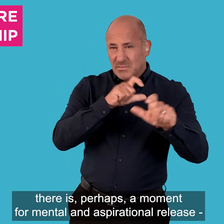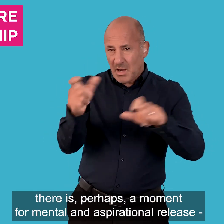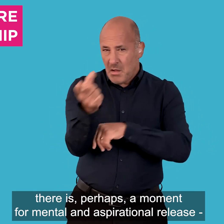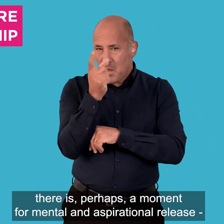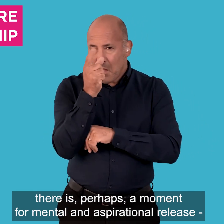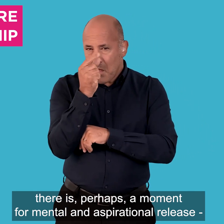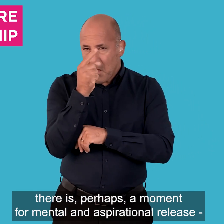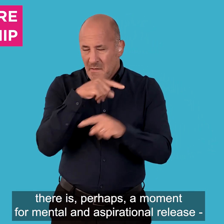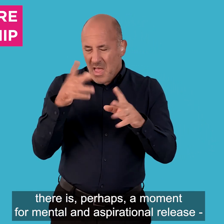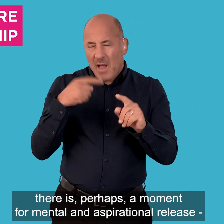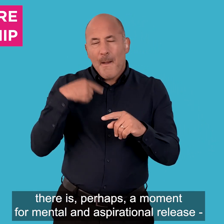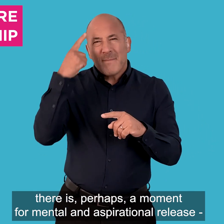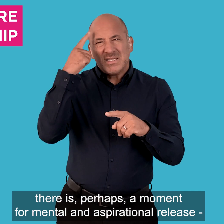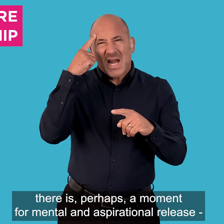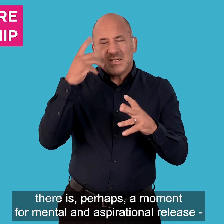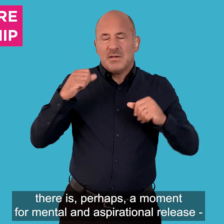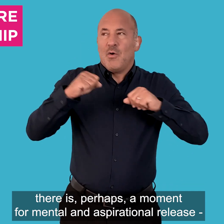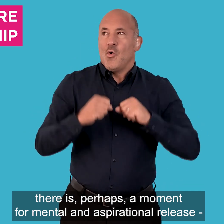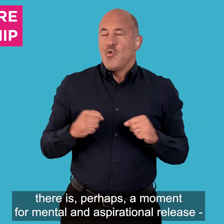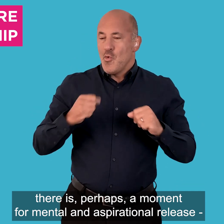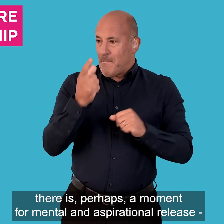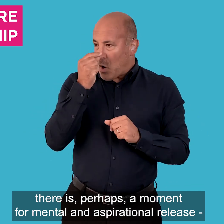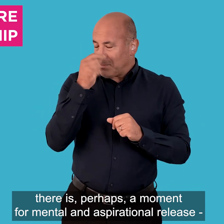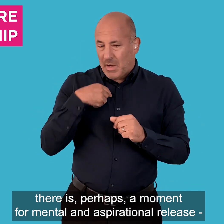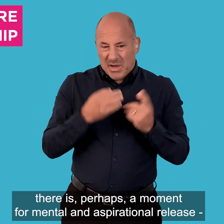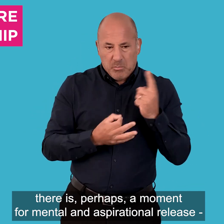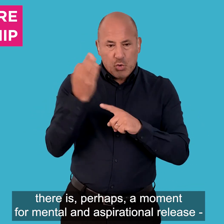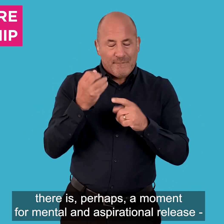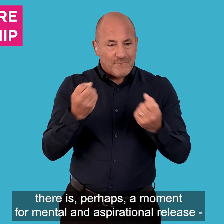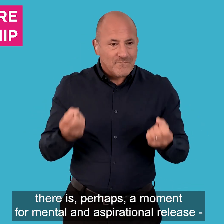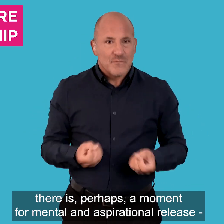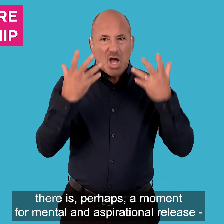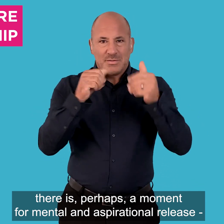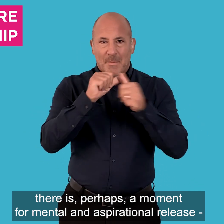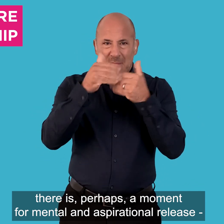there is perhaps a moment for mental and aspirational release.